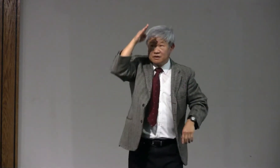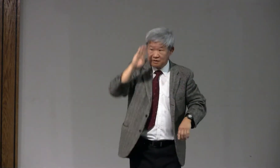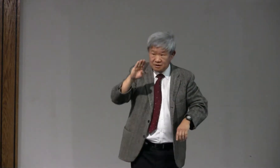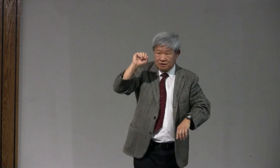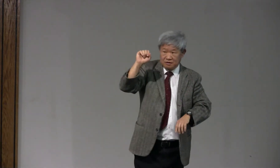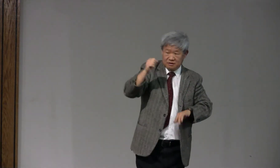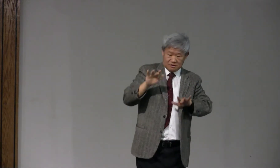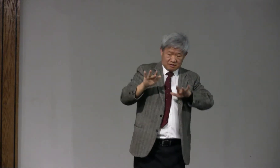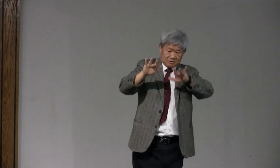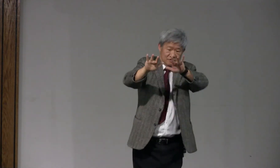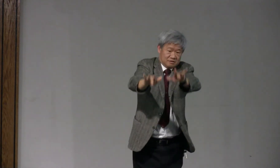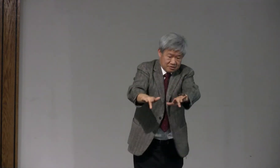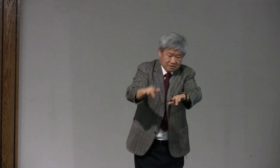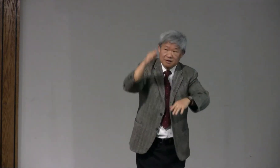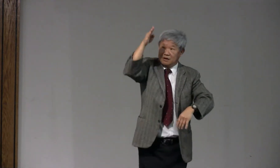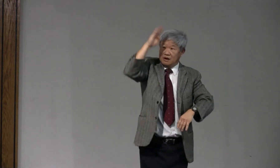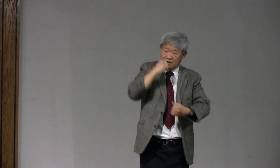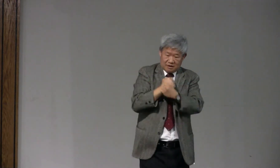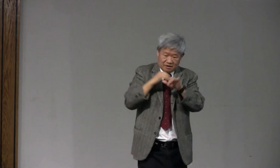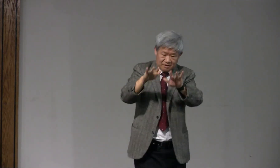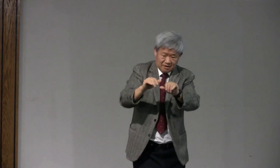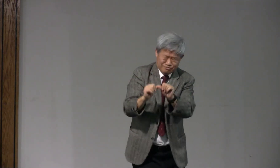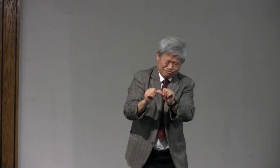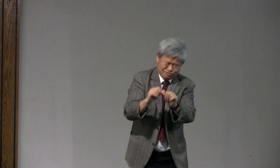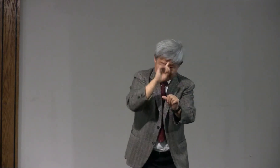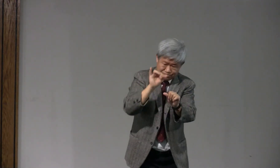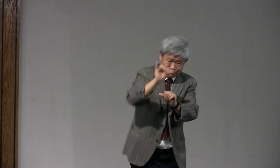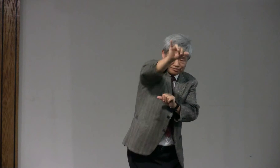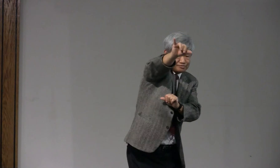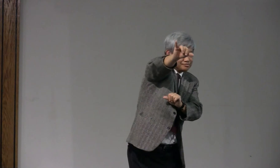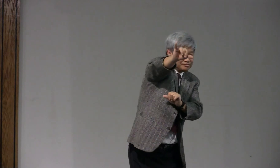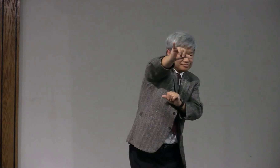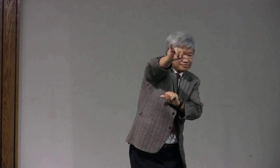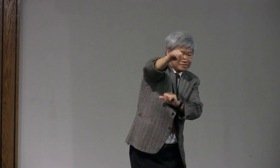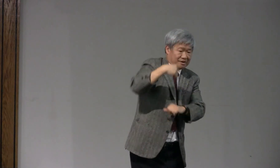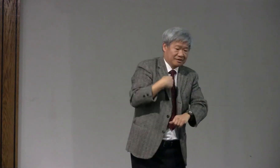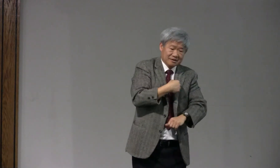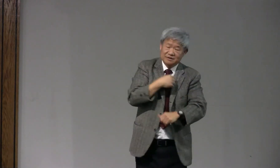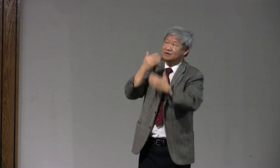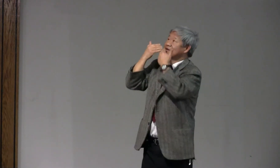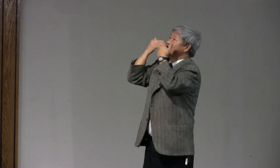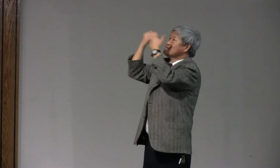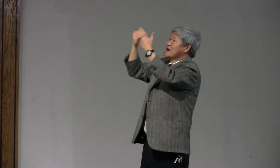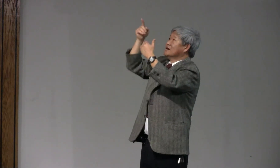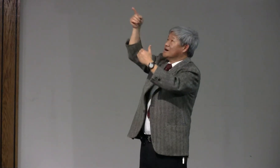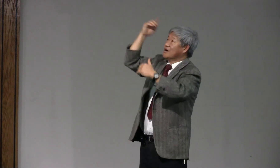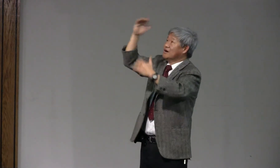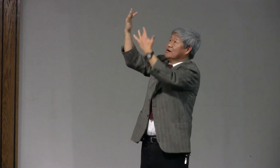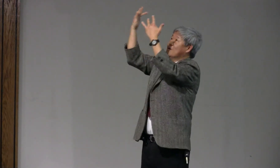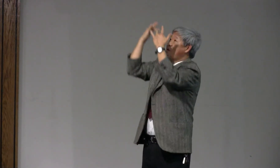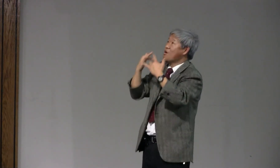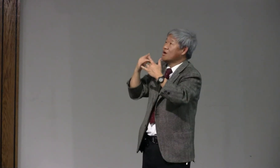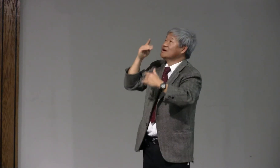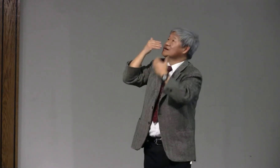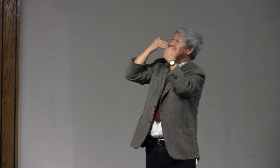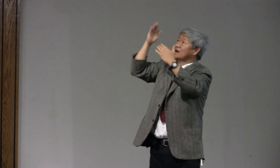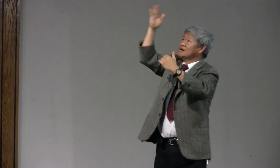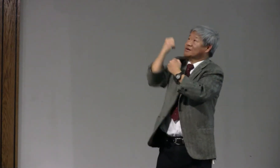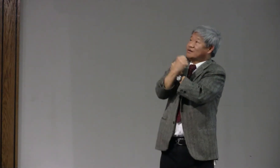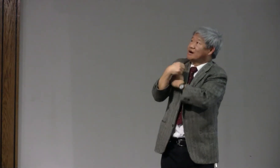But we have God's mercy and love. His mercy endureth forever. And we thank God